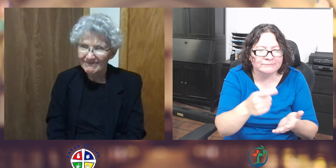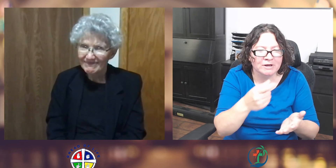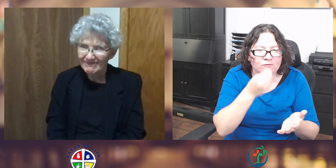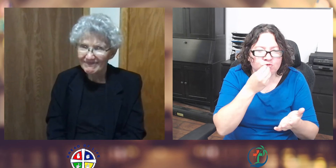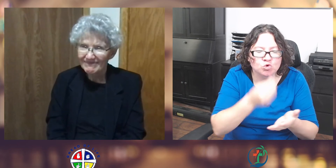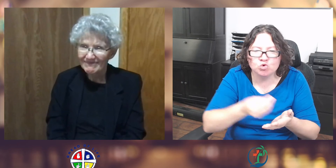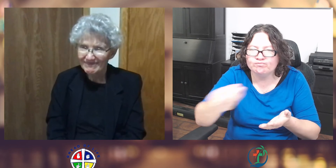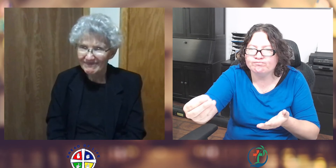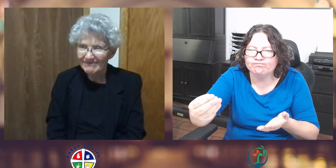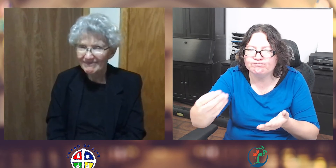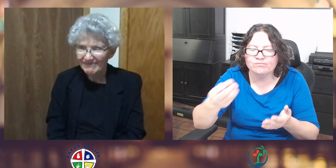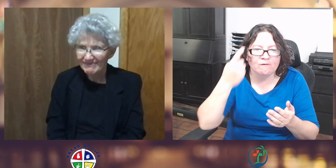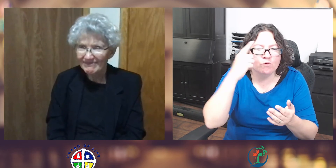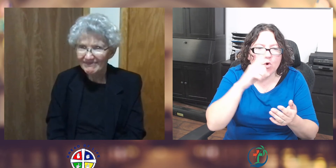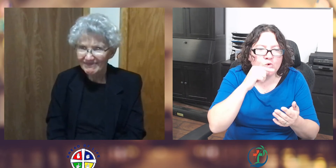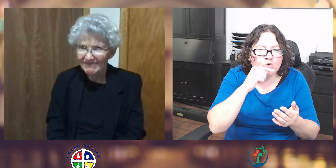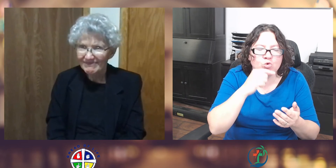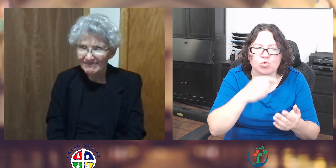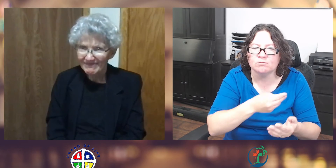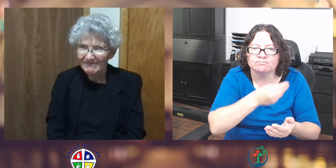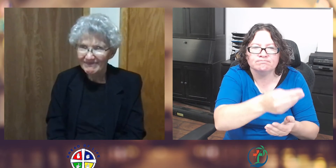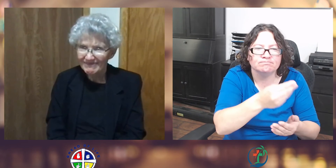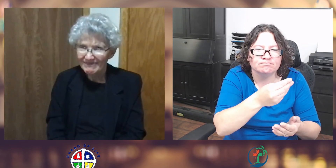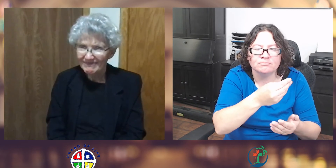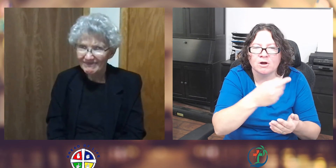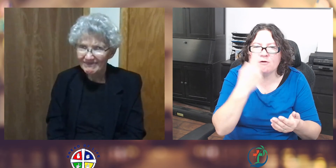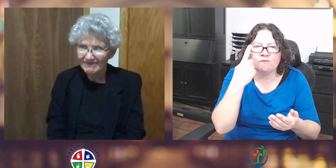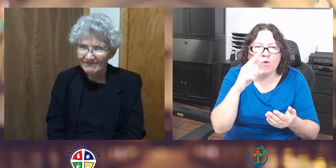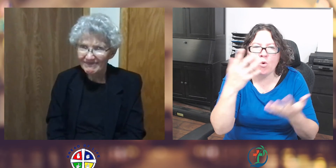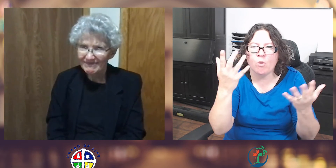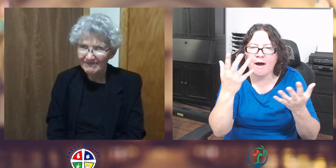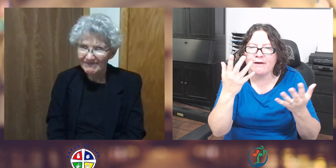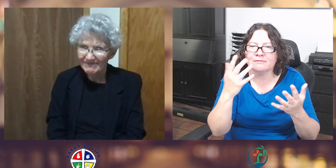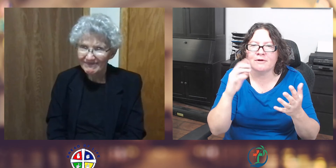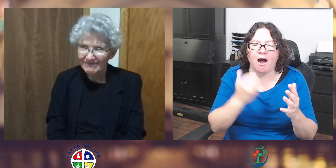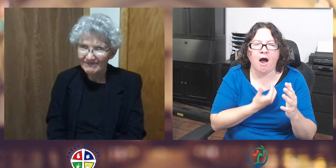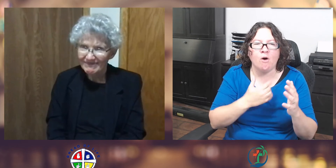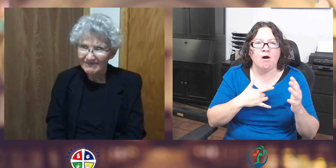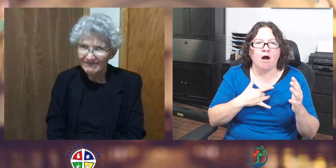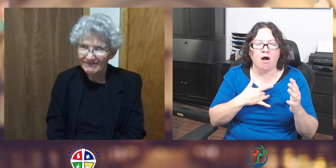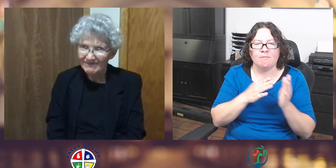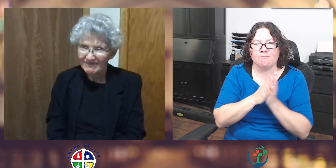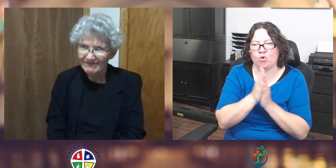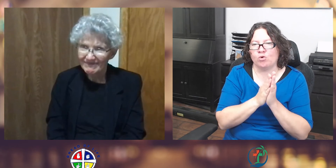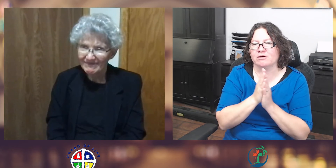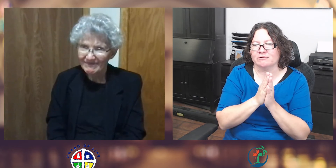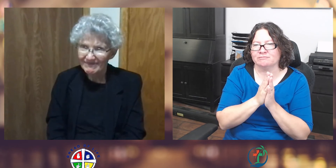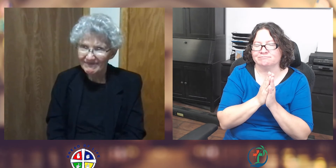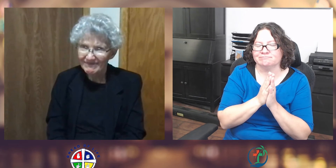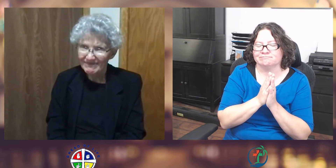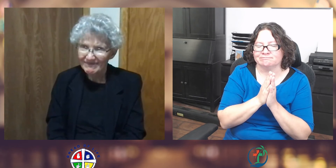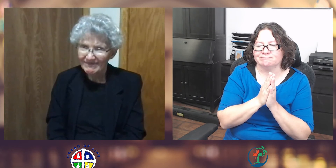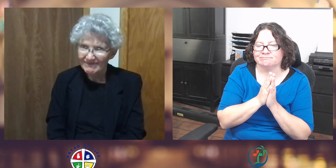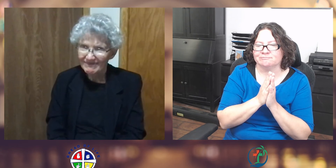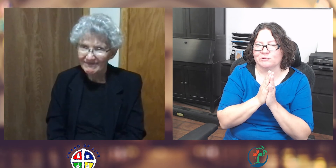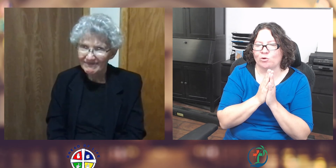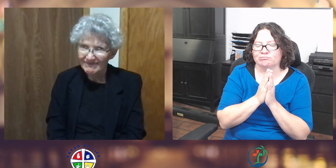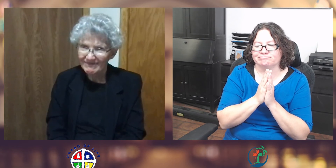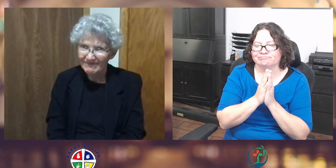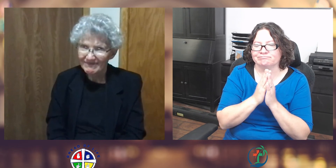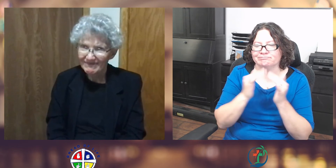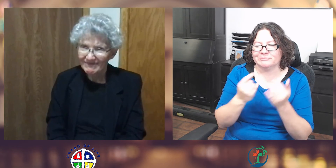thinking. The group is growing every day. With greater numbers come more opinions